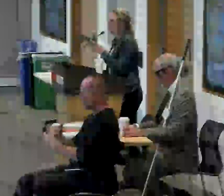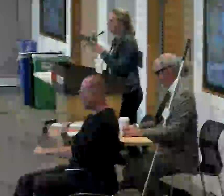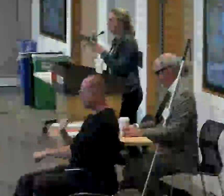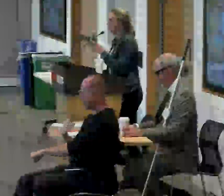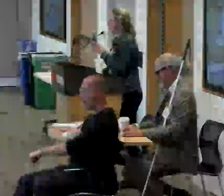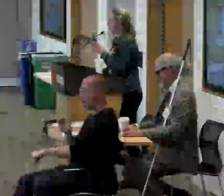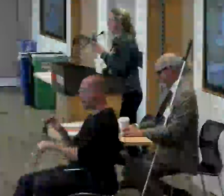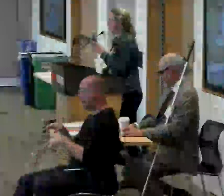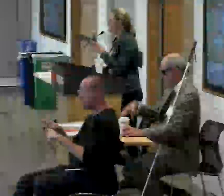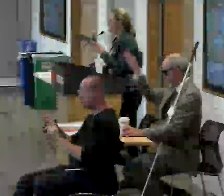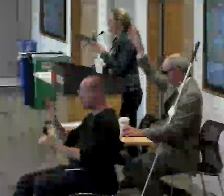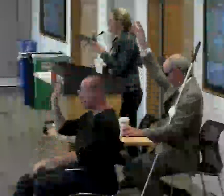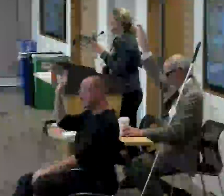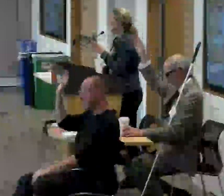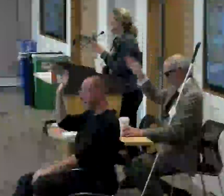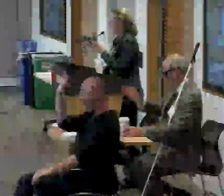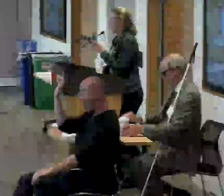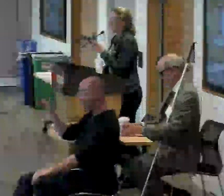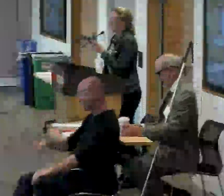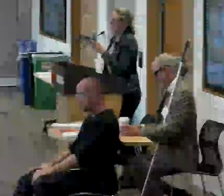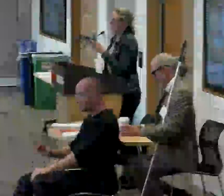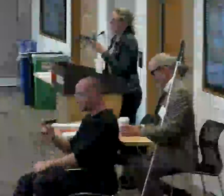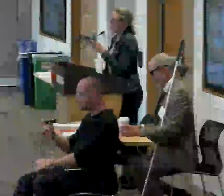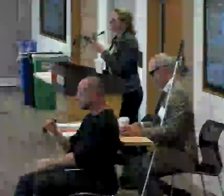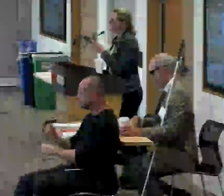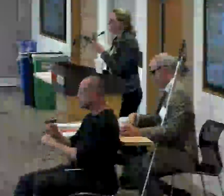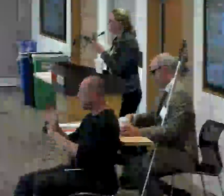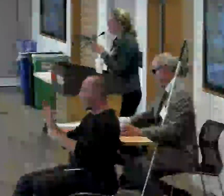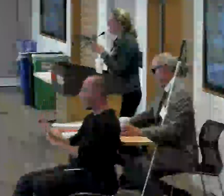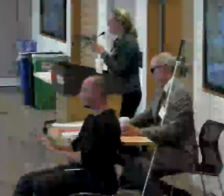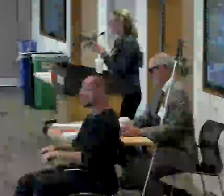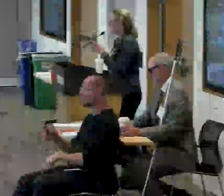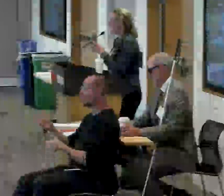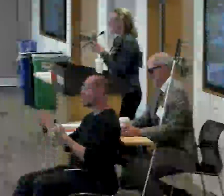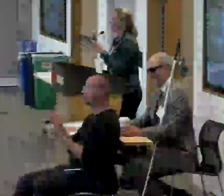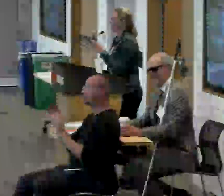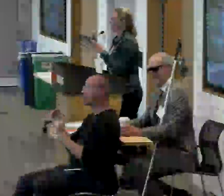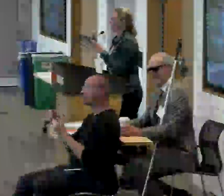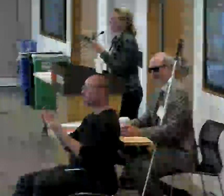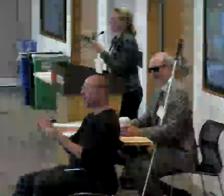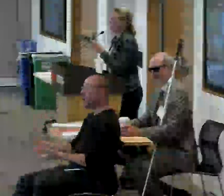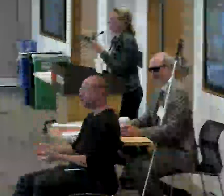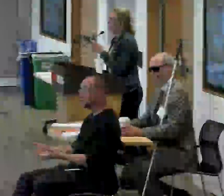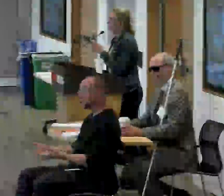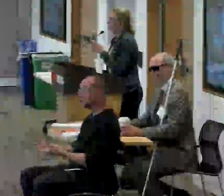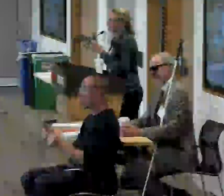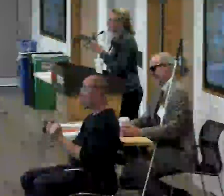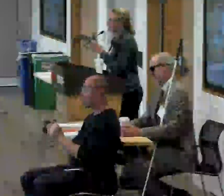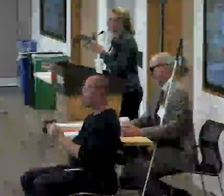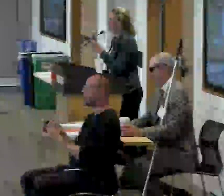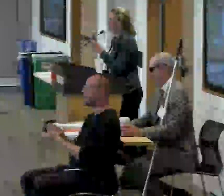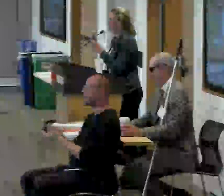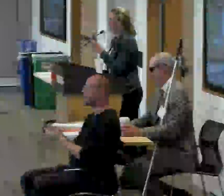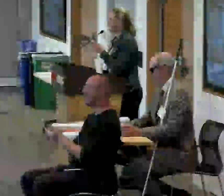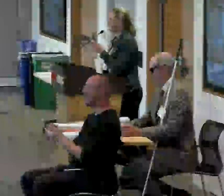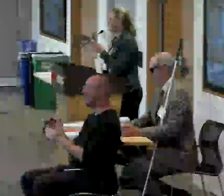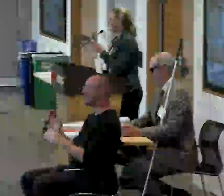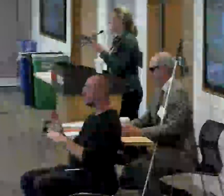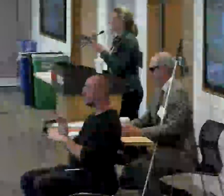empowerment opportunities? Aye. Awesome. Are you a service provider with a financial